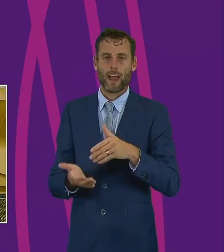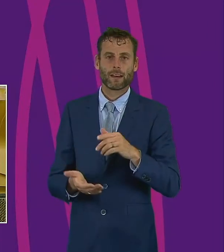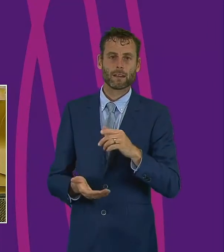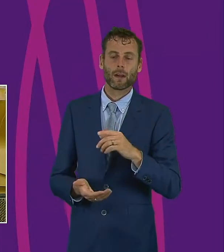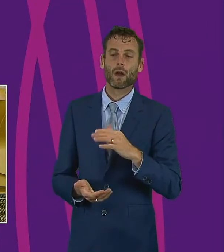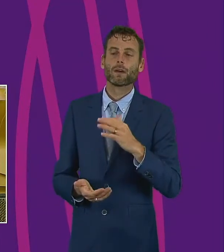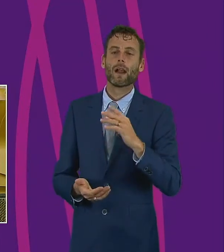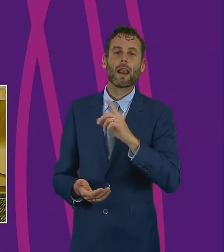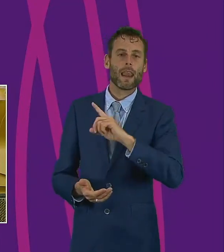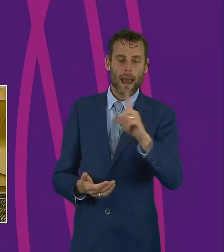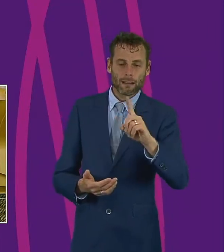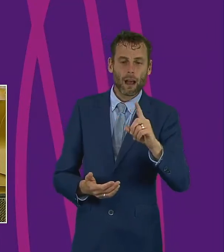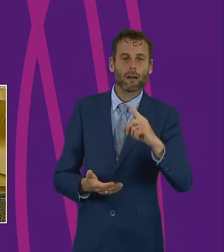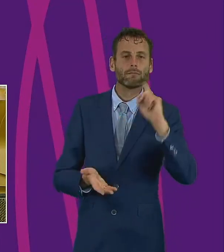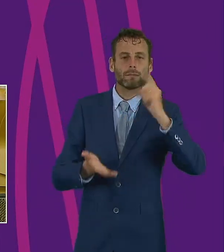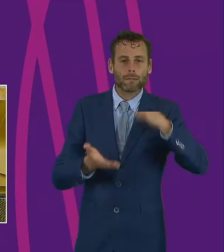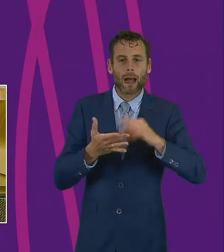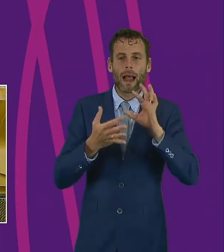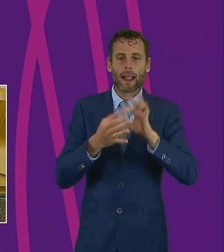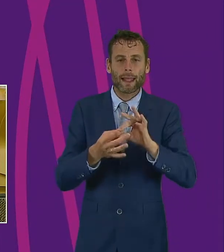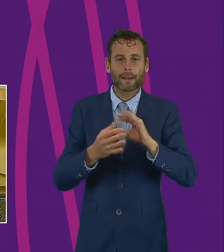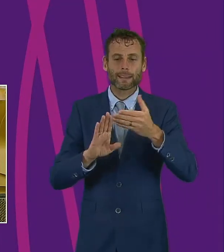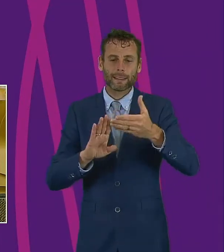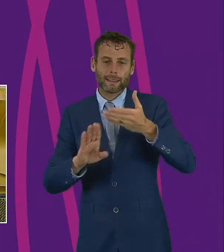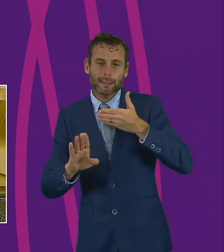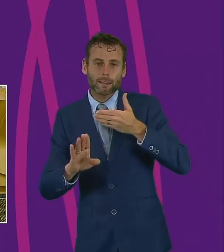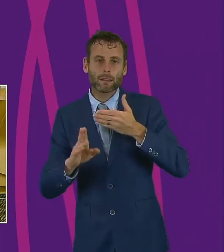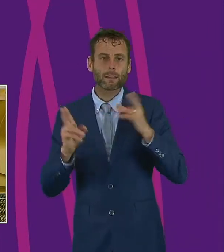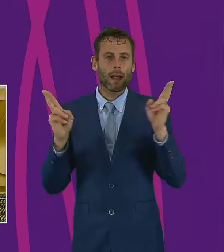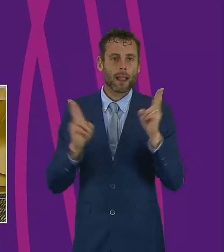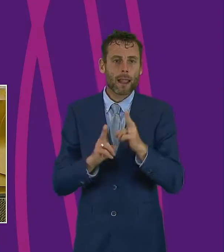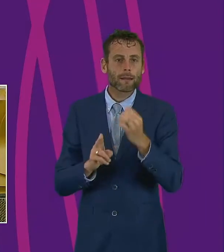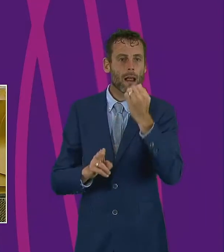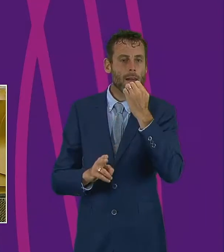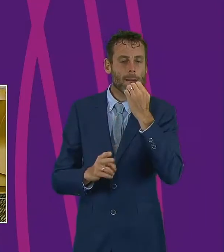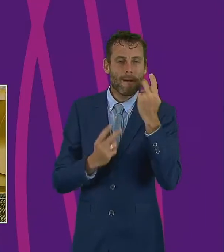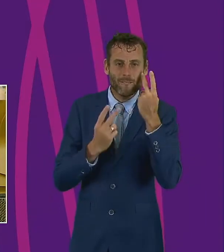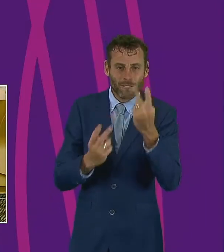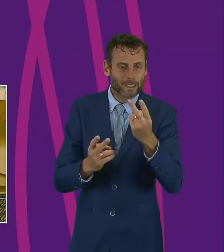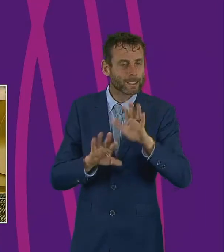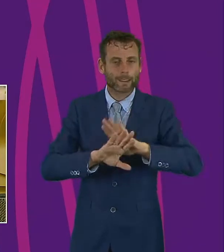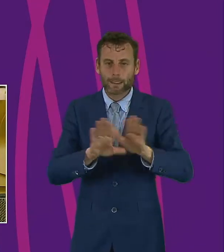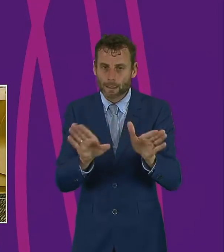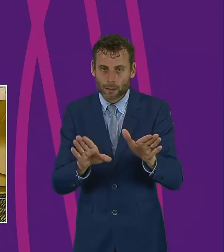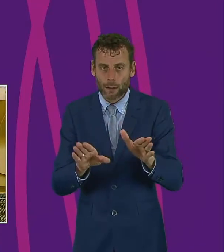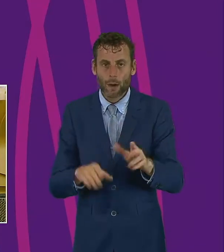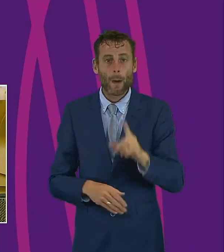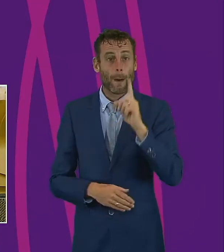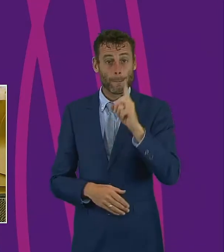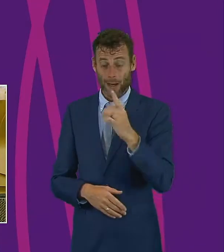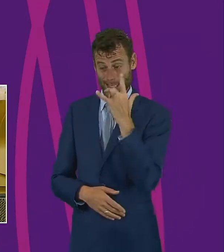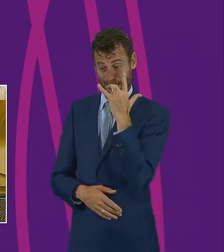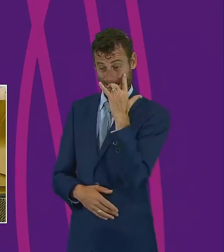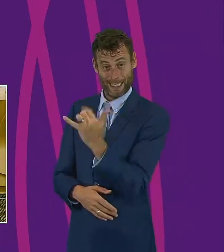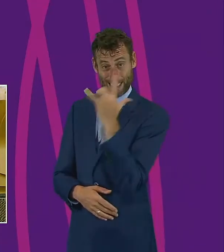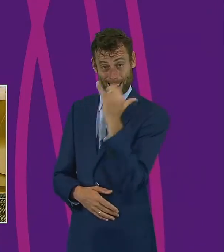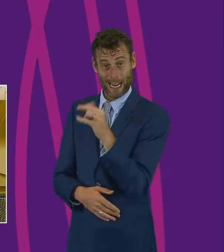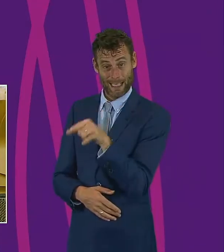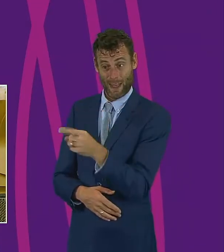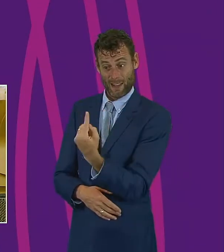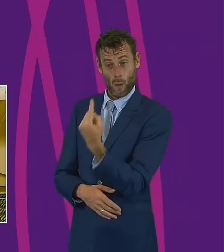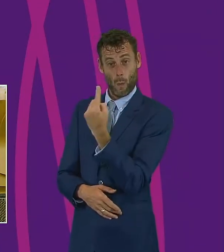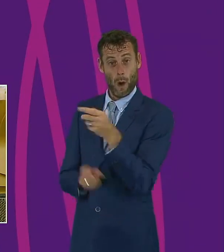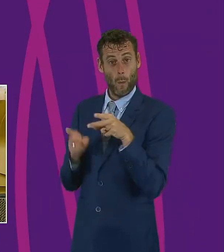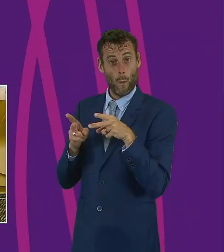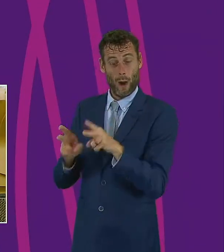distancing and restrictions on visiting. So testing is important, but testing has never been and never will be the only way of